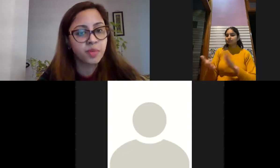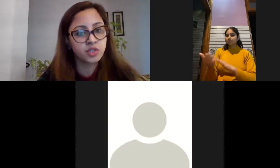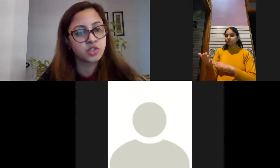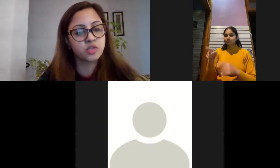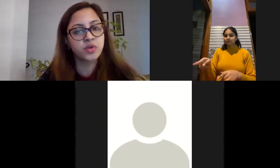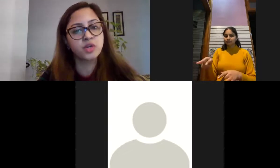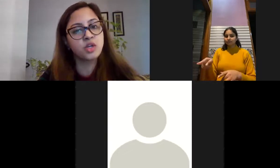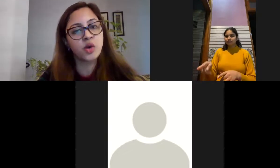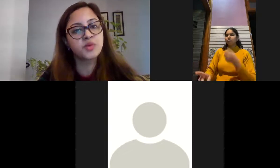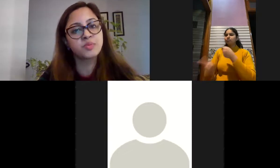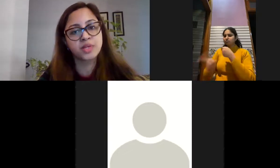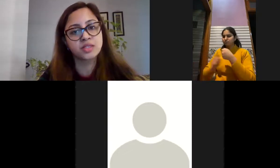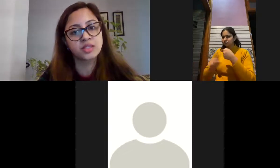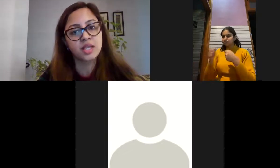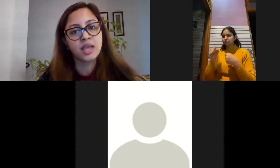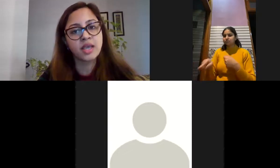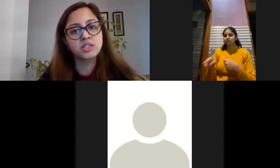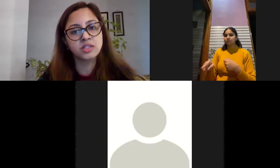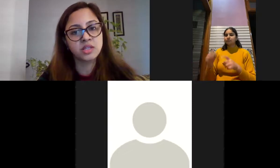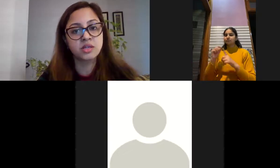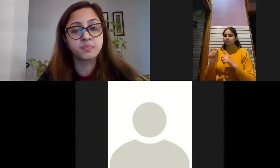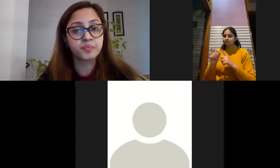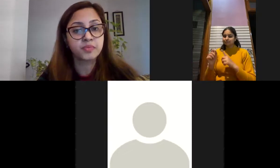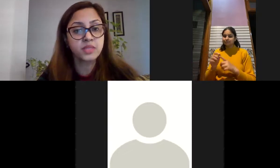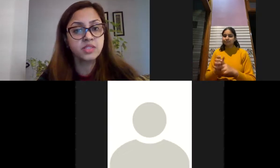and punished for her lurid presence and